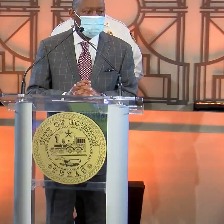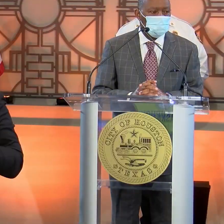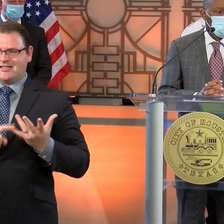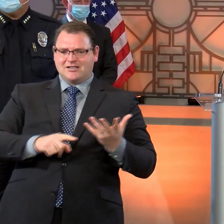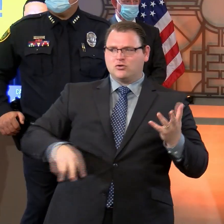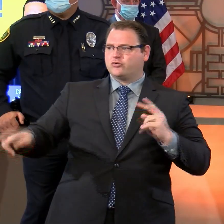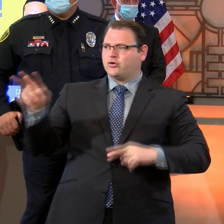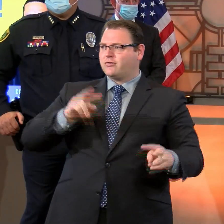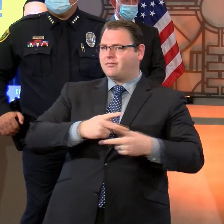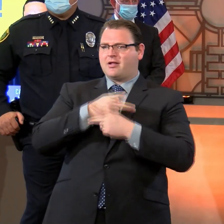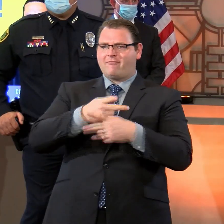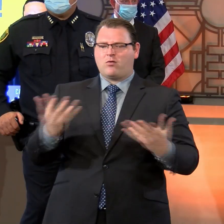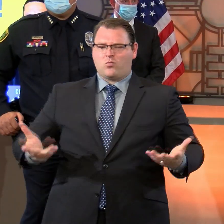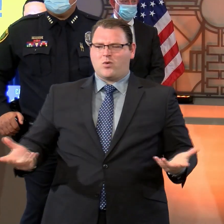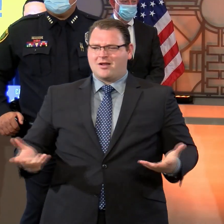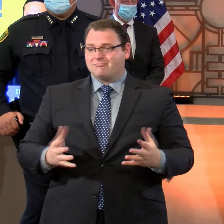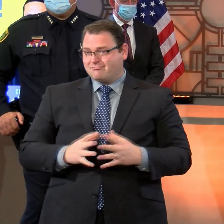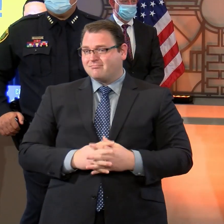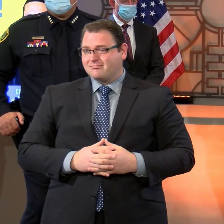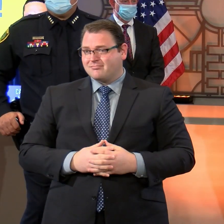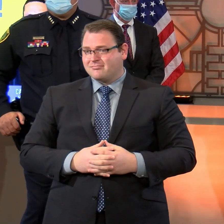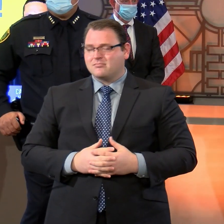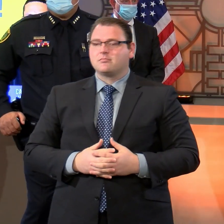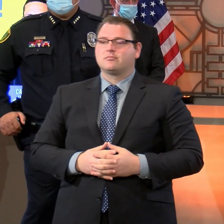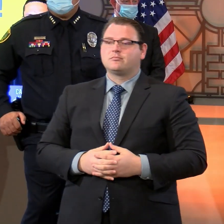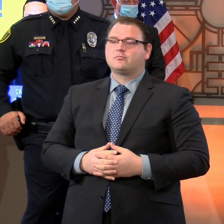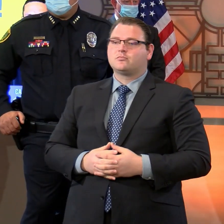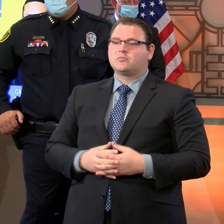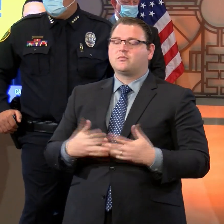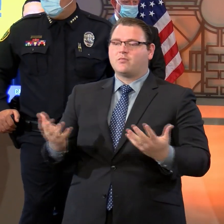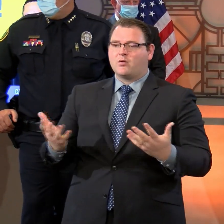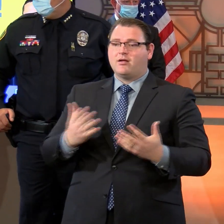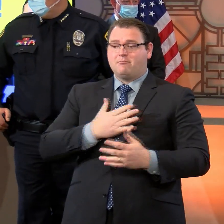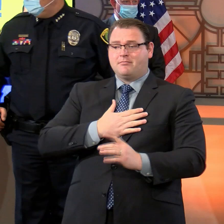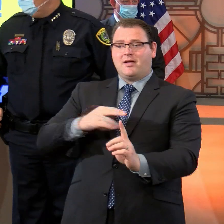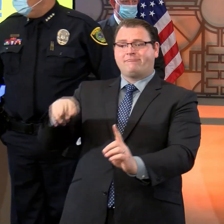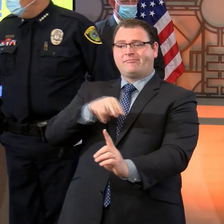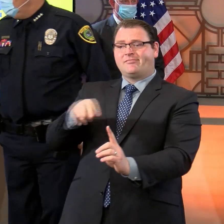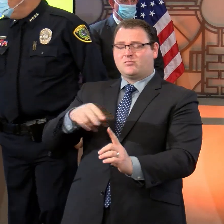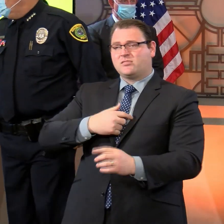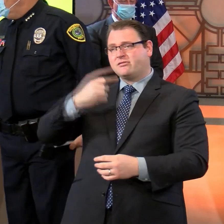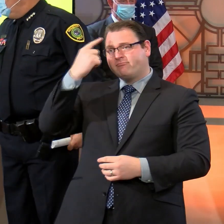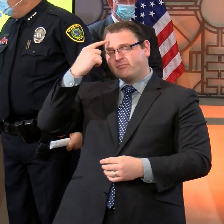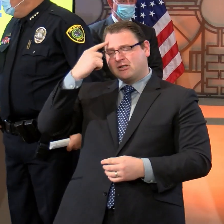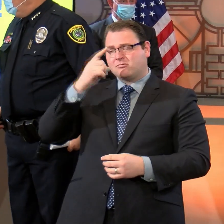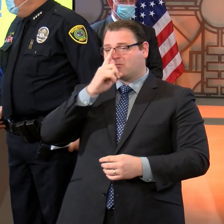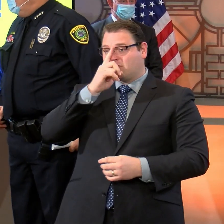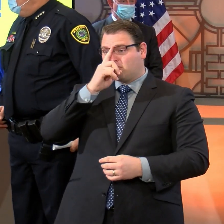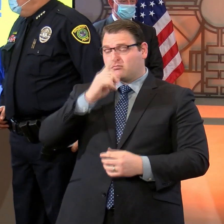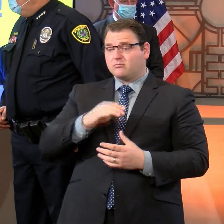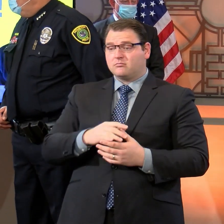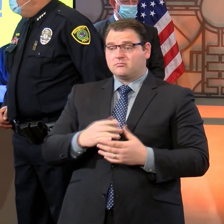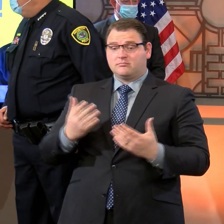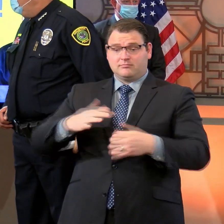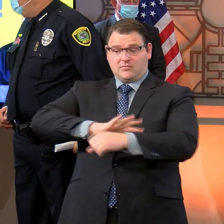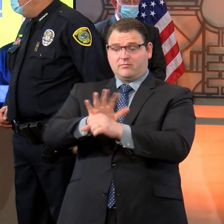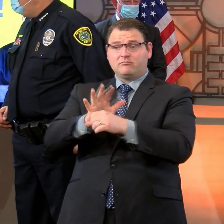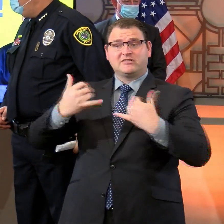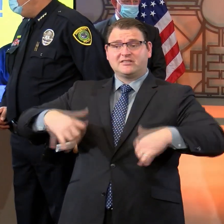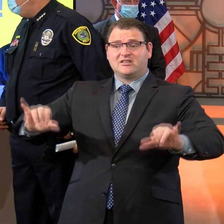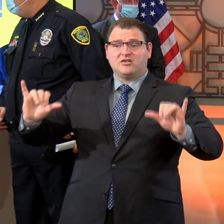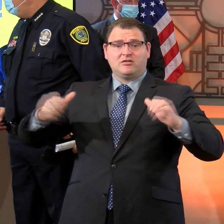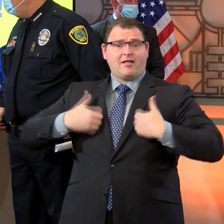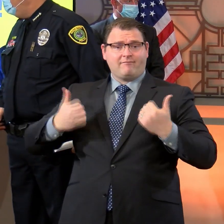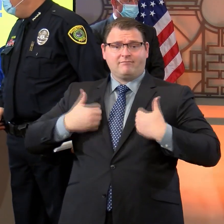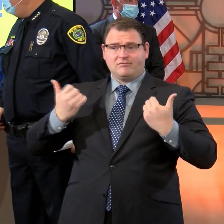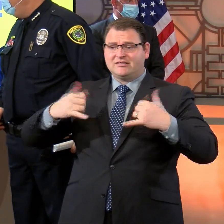well. Well, let me just say to you from my vantage point, this virus is still in the city of Houston. It still exists. It